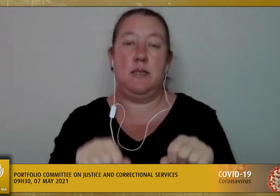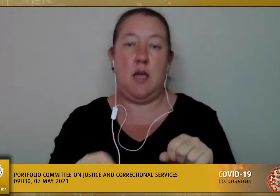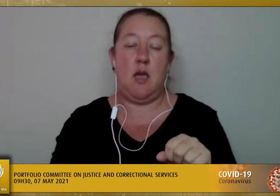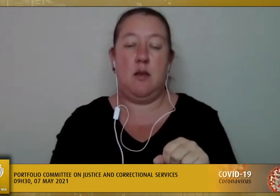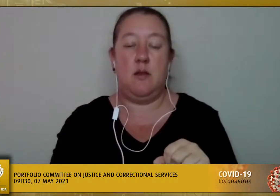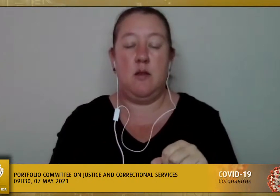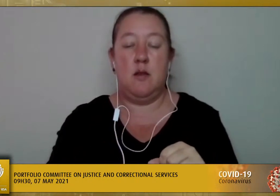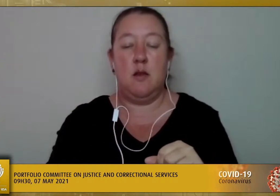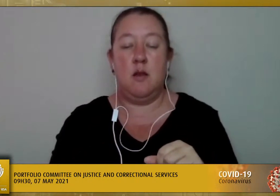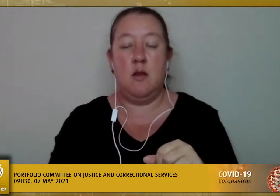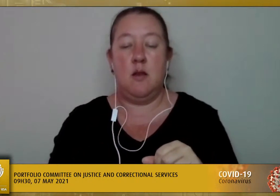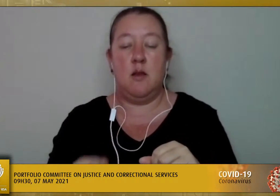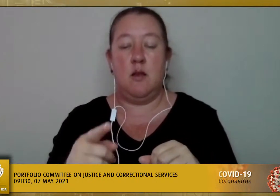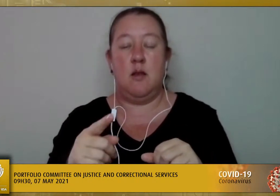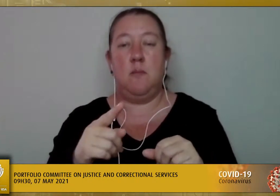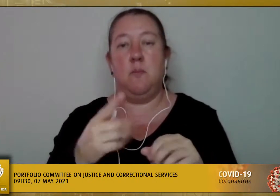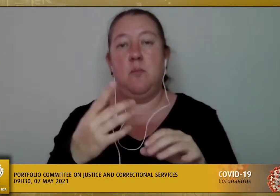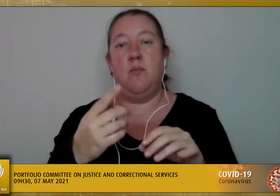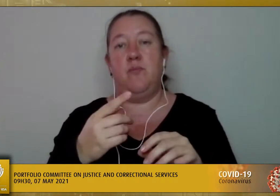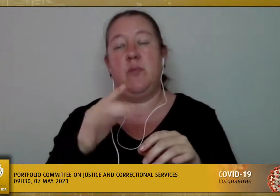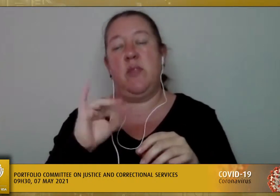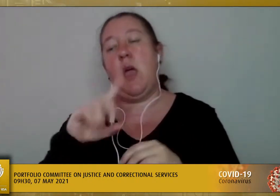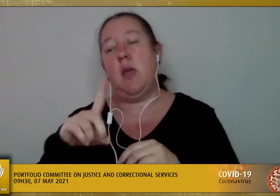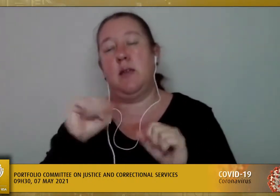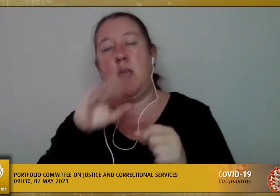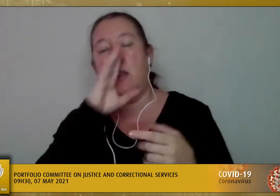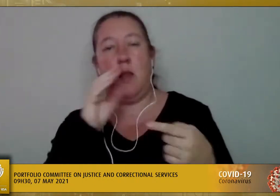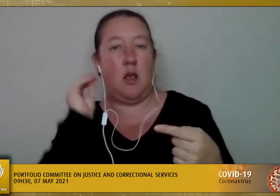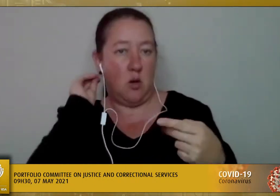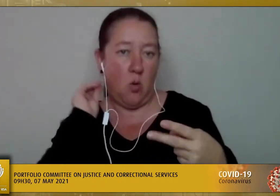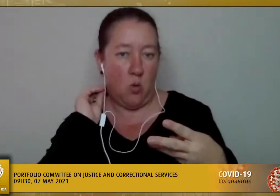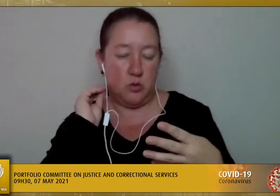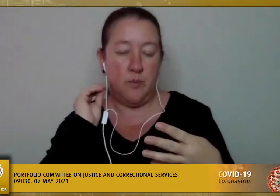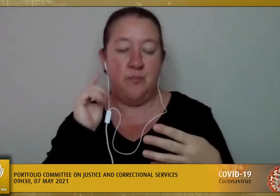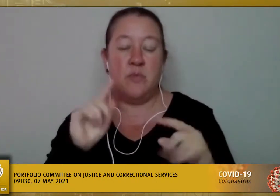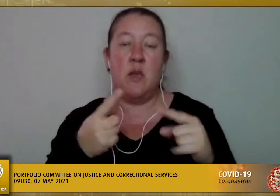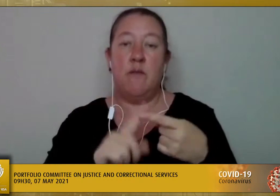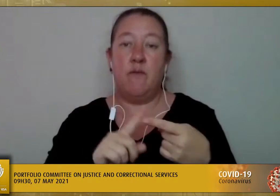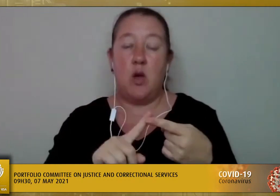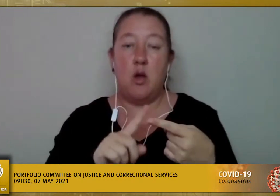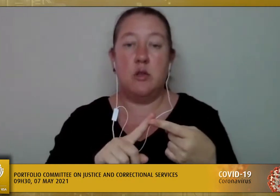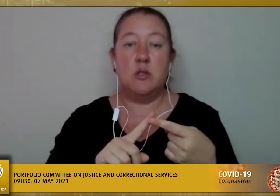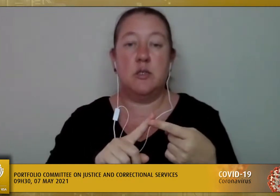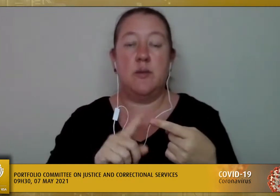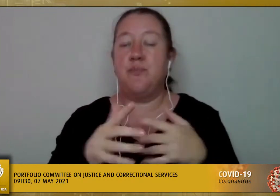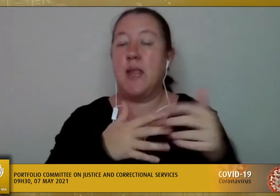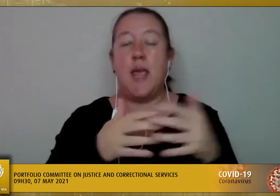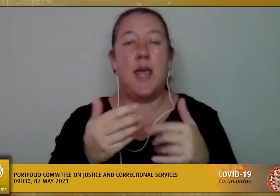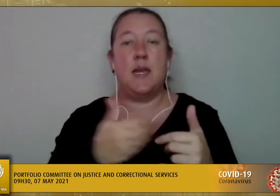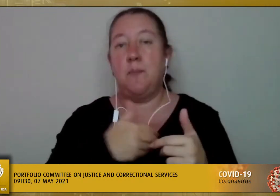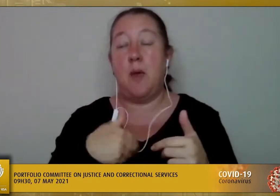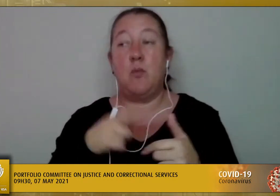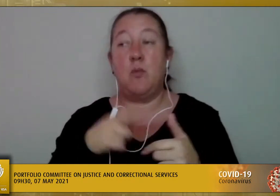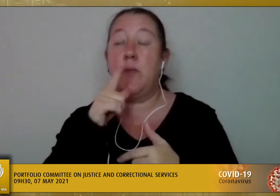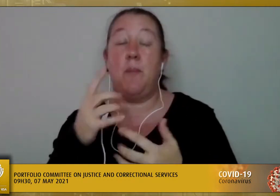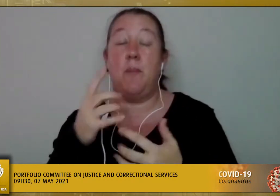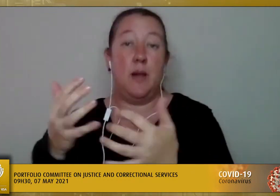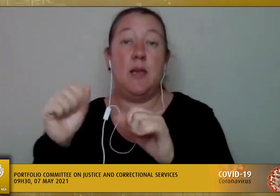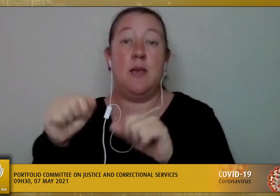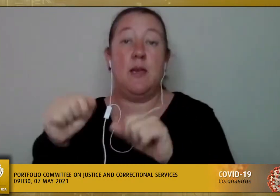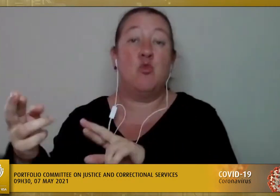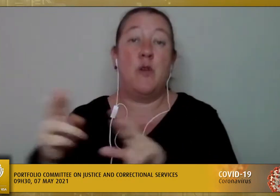taken cognizance of by the ID and the first is any member of the public can